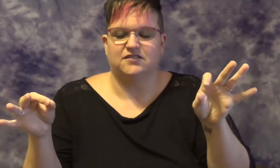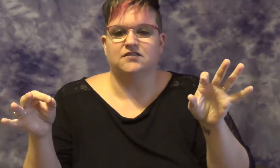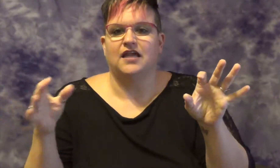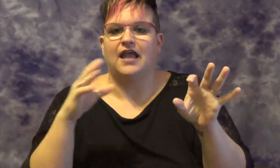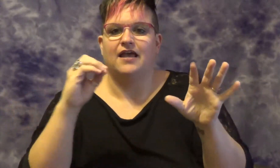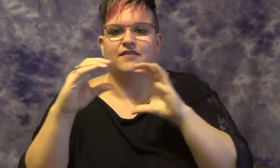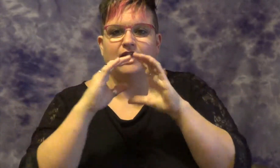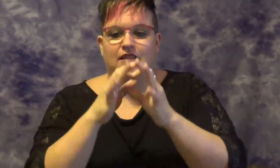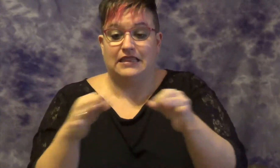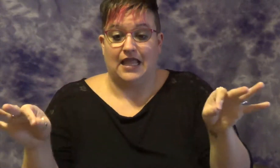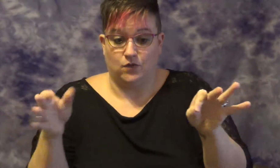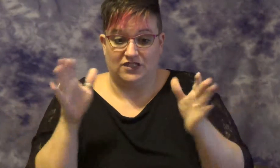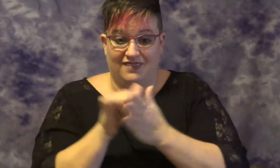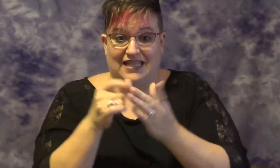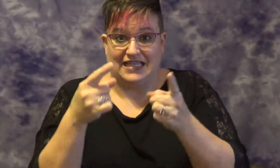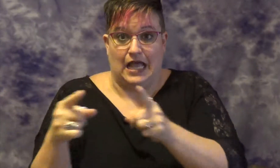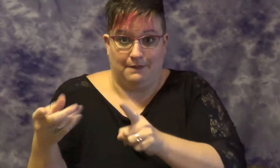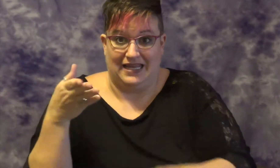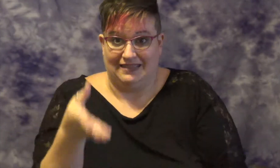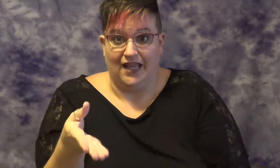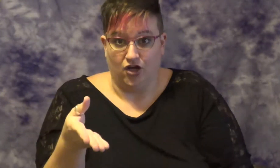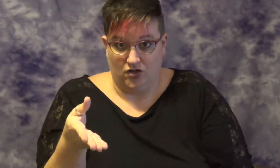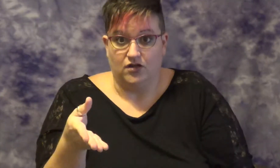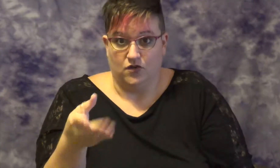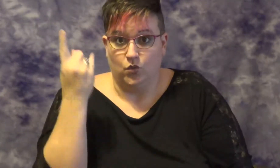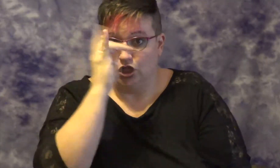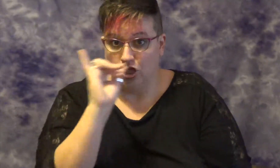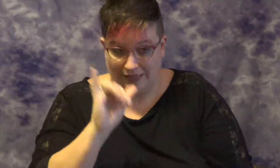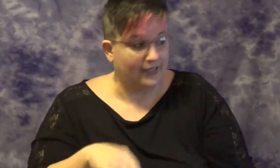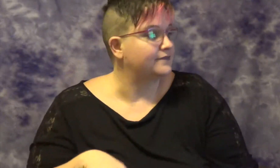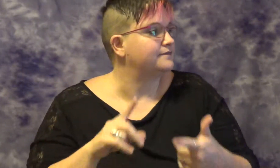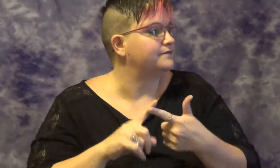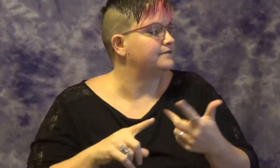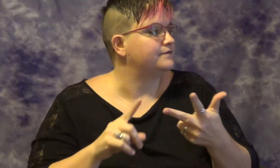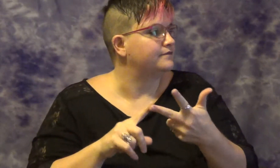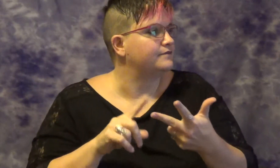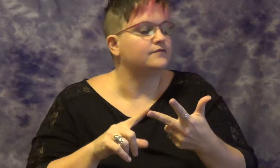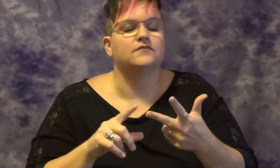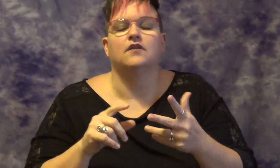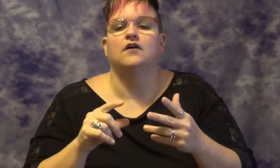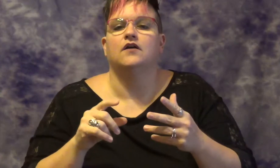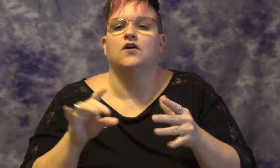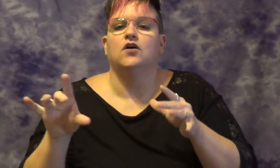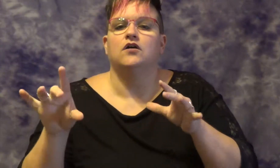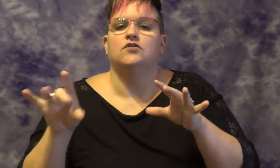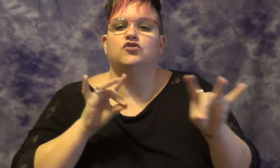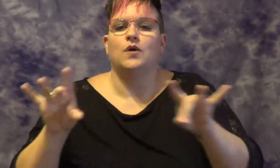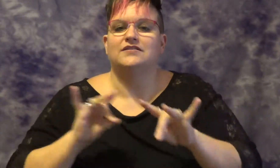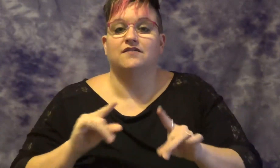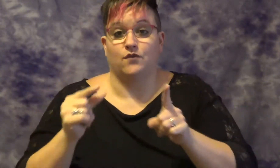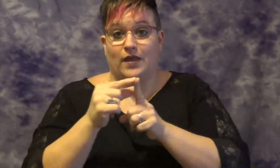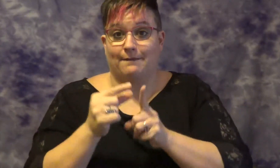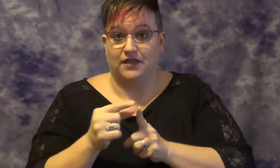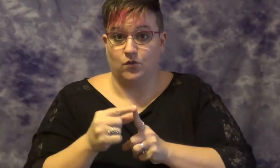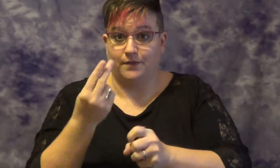complex sentences or the structure of sentences can be in the communication process. Also, word